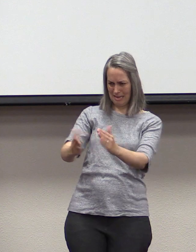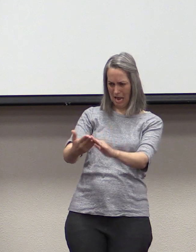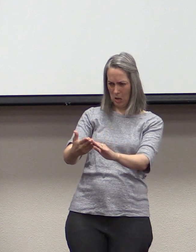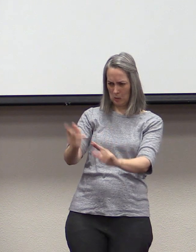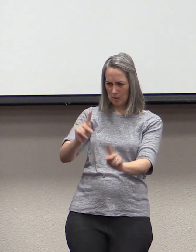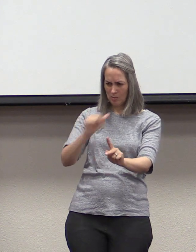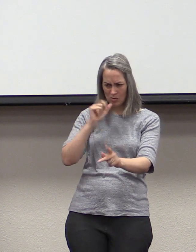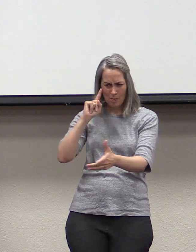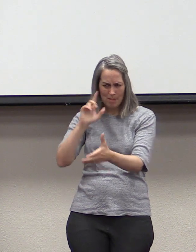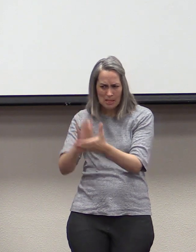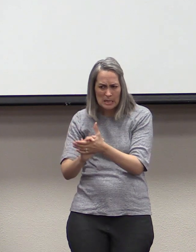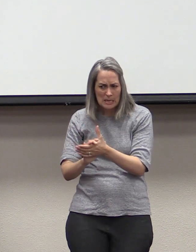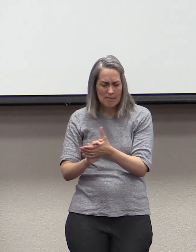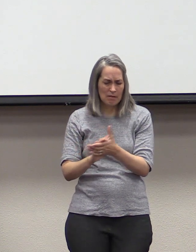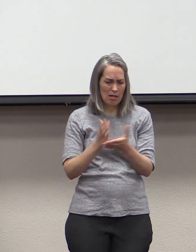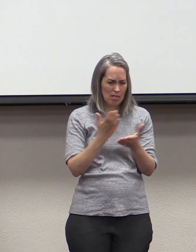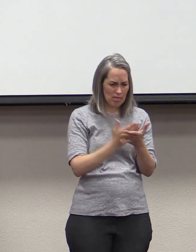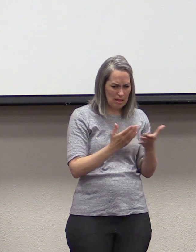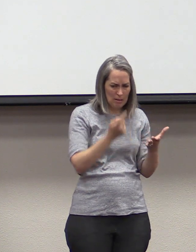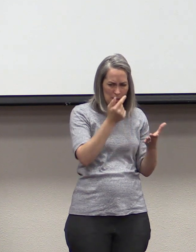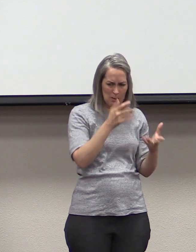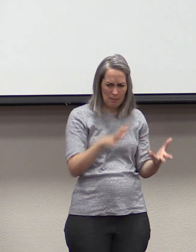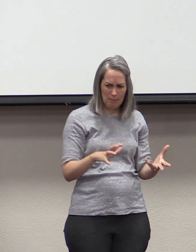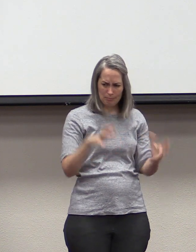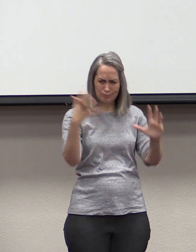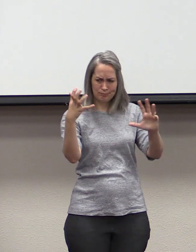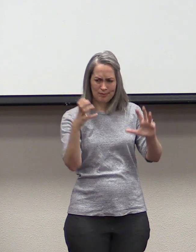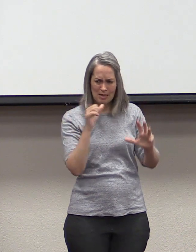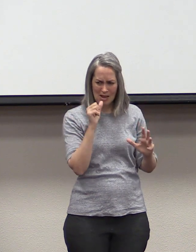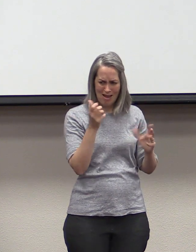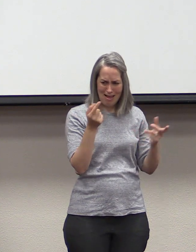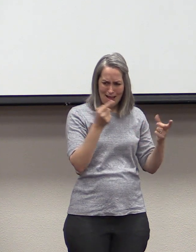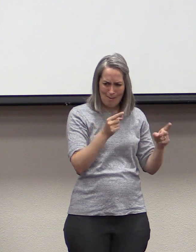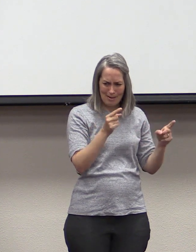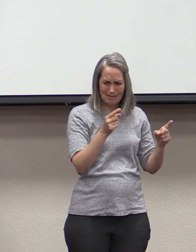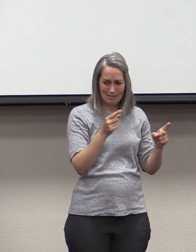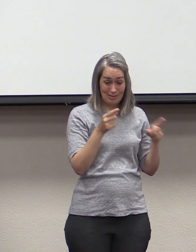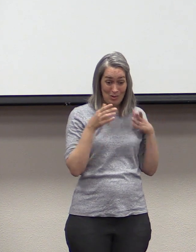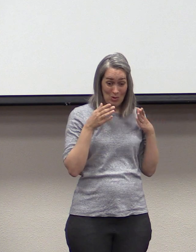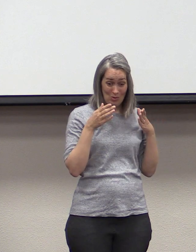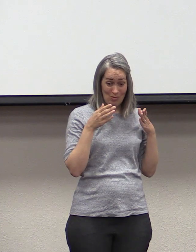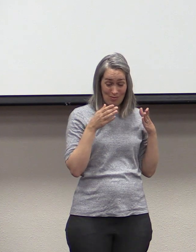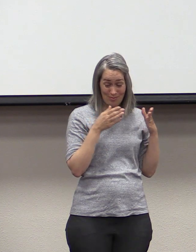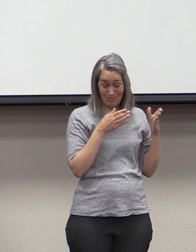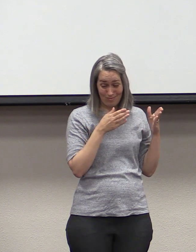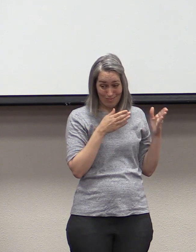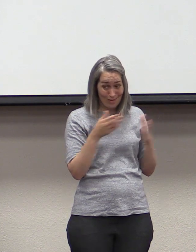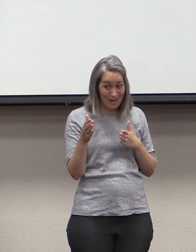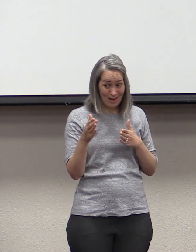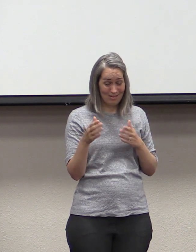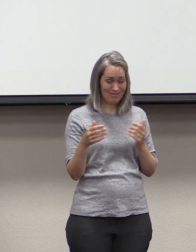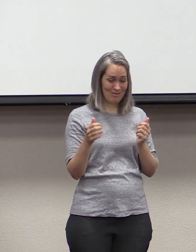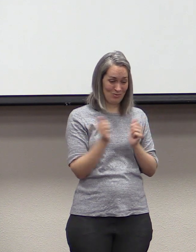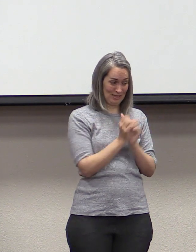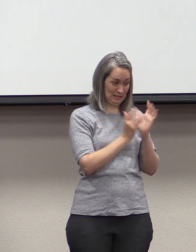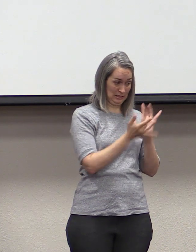things not go quite as planned in their minds with